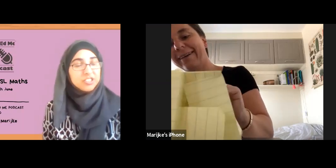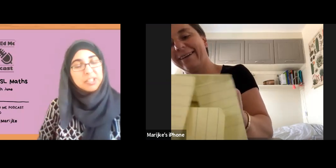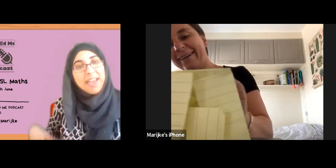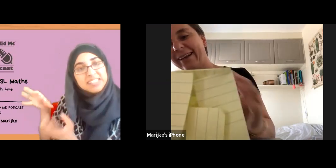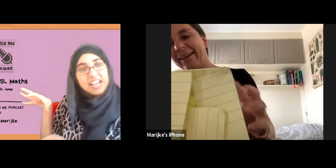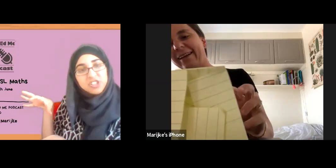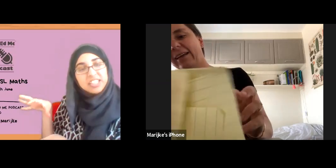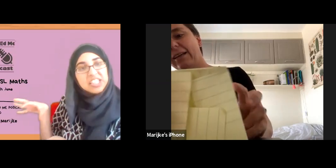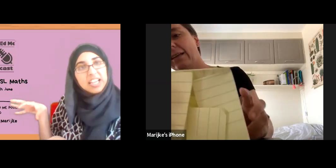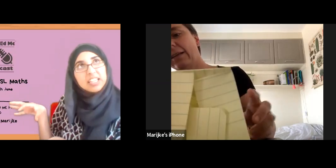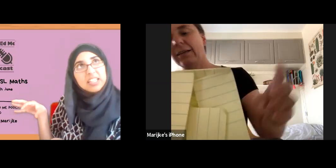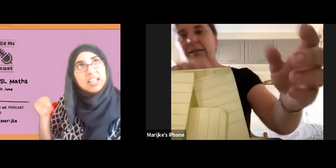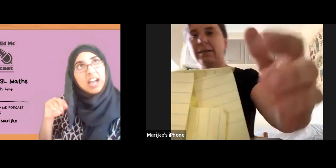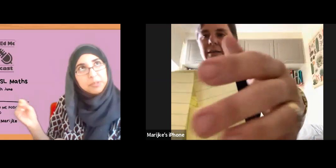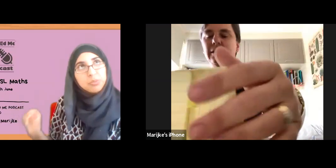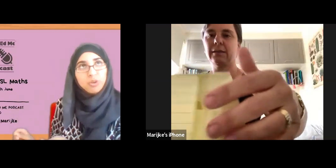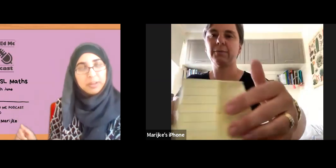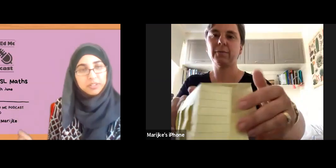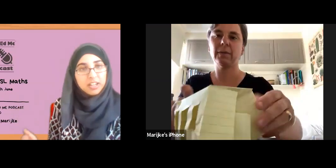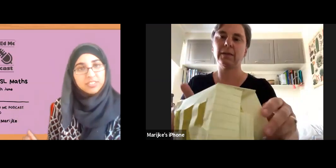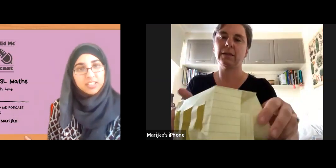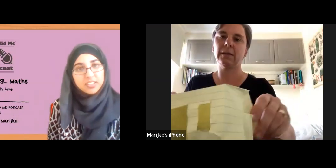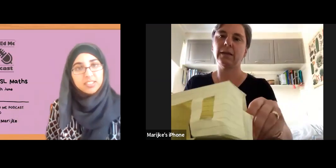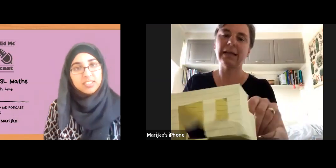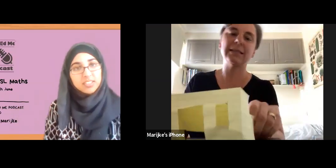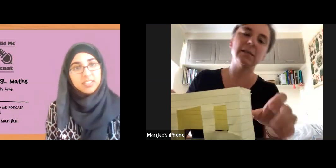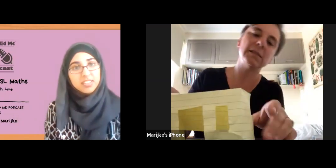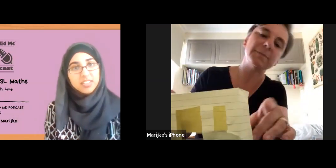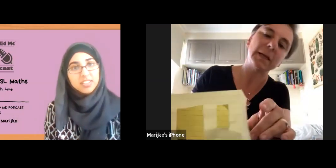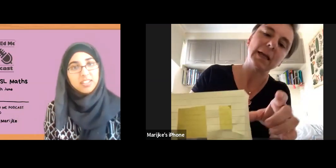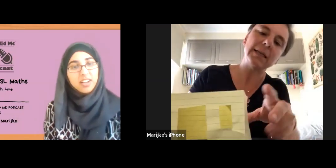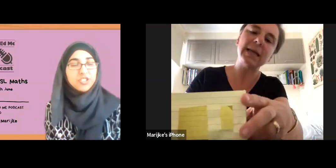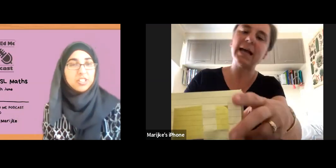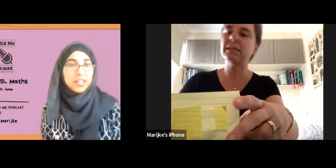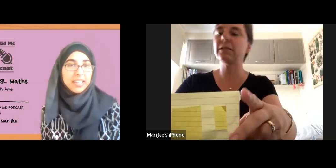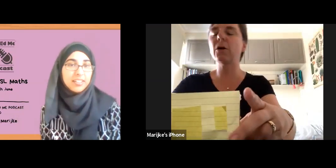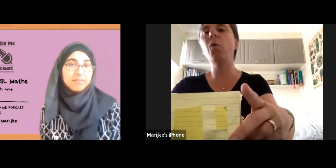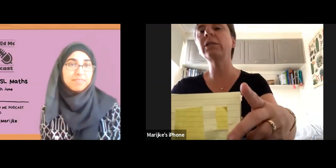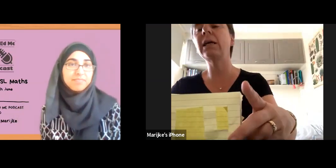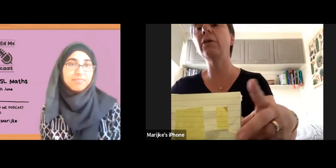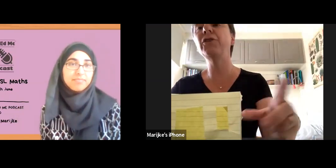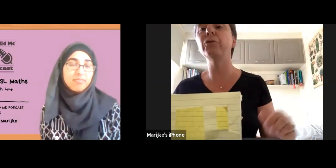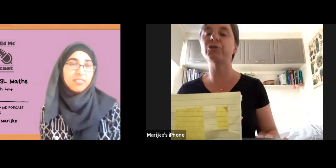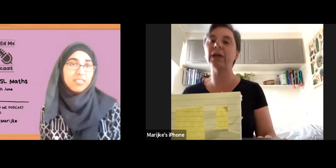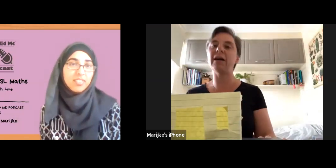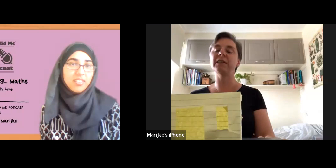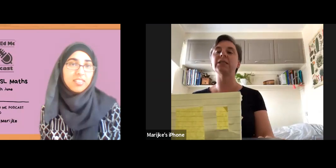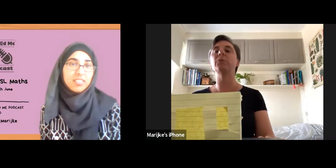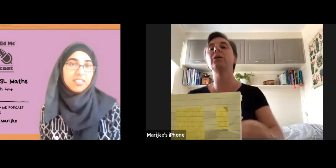the paint actually say how much wall it will cover? Yes, it does. It says, so 1 till of Dulux, 2.5 litres, will cover